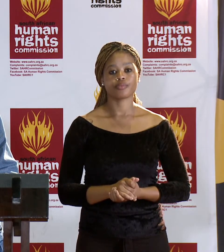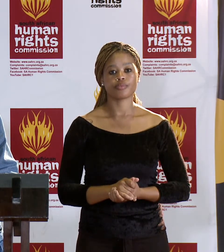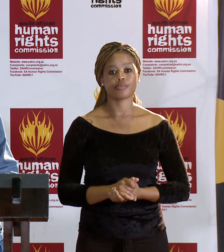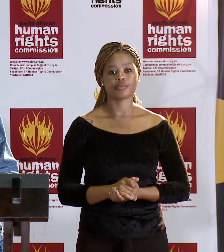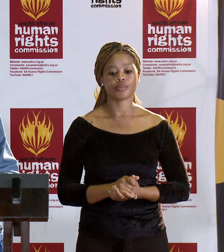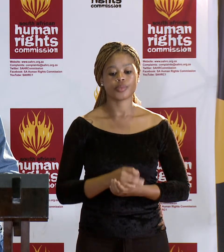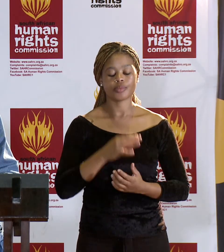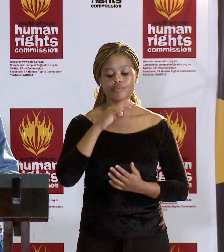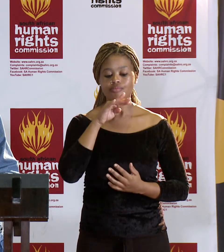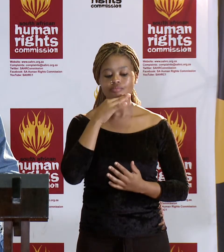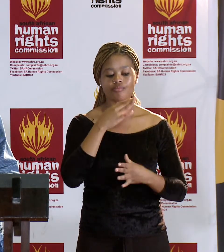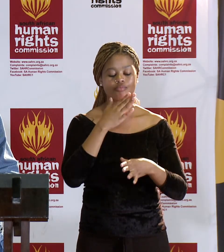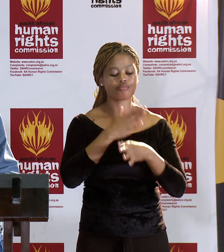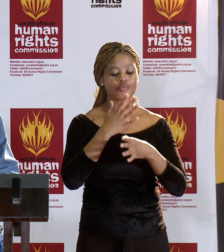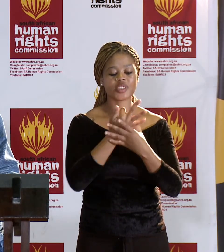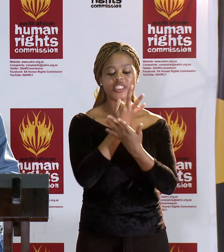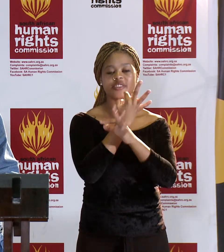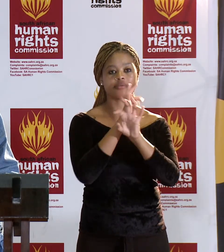mingle freely,